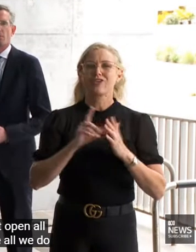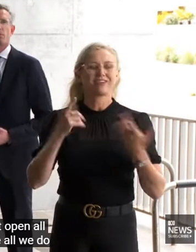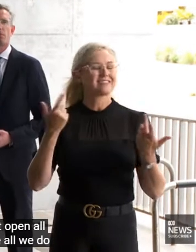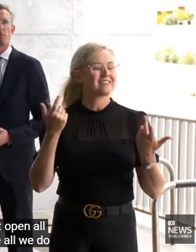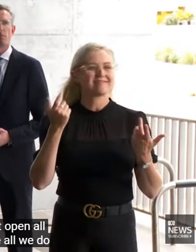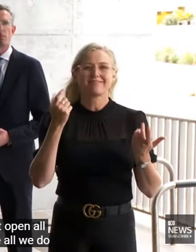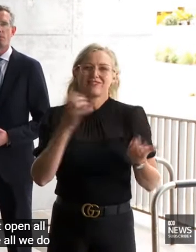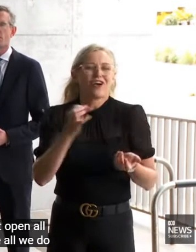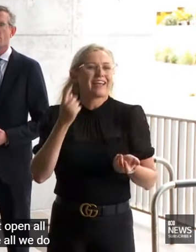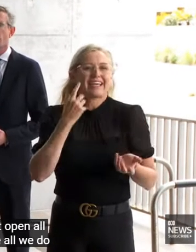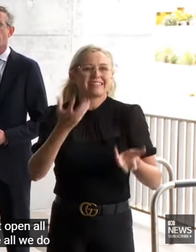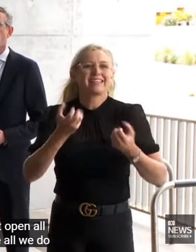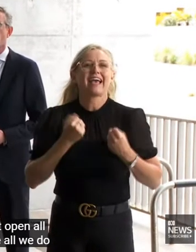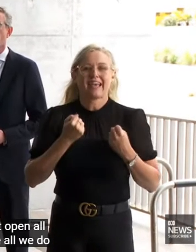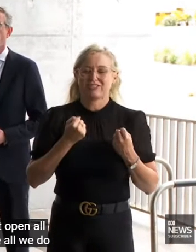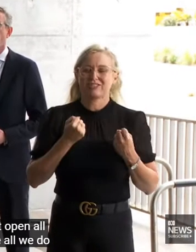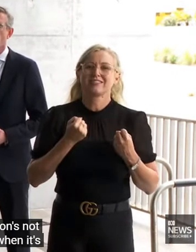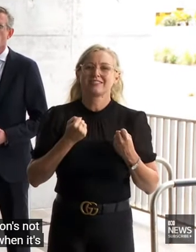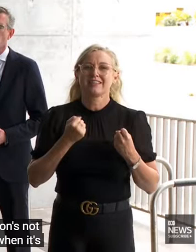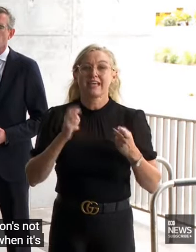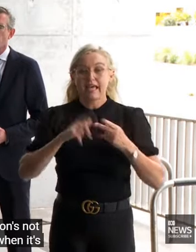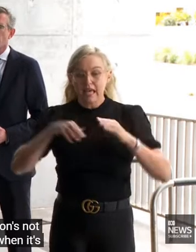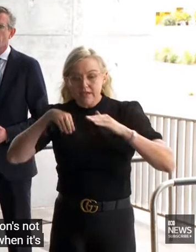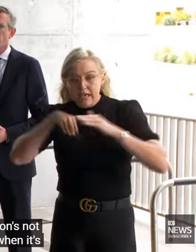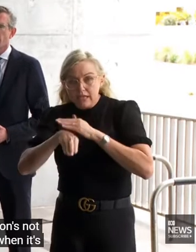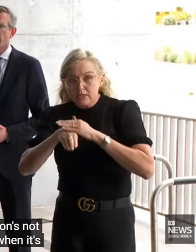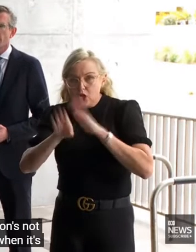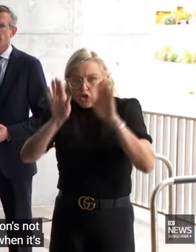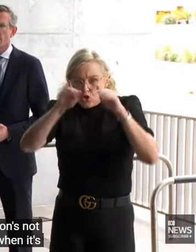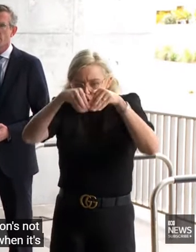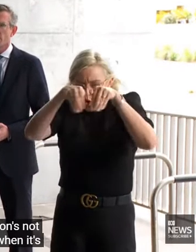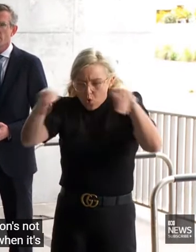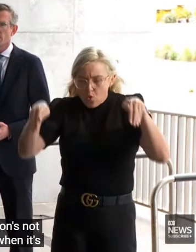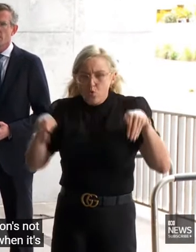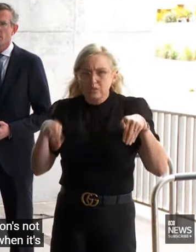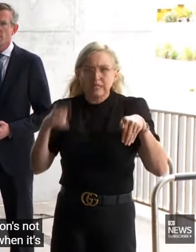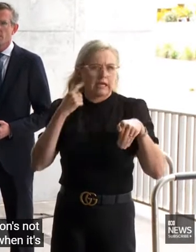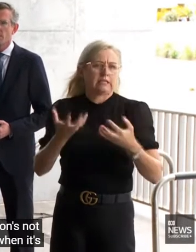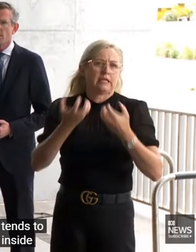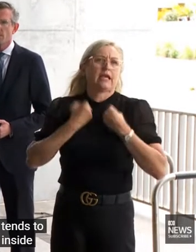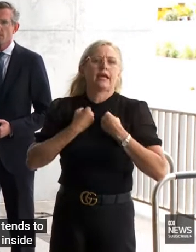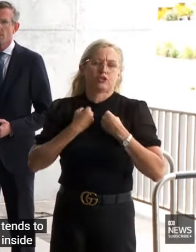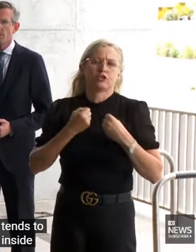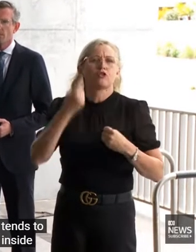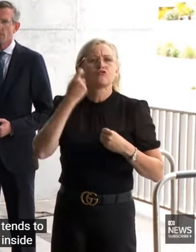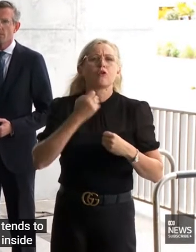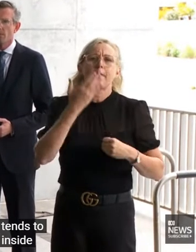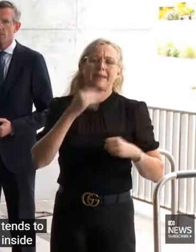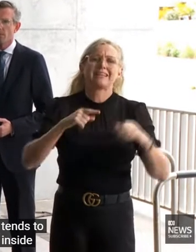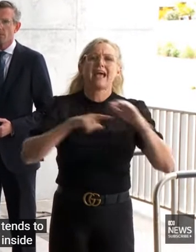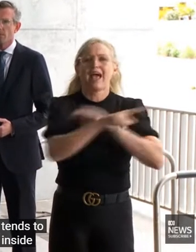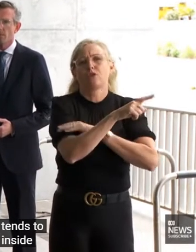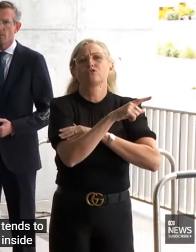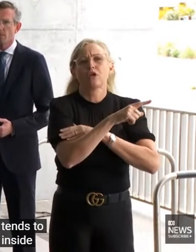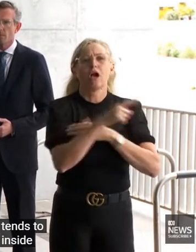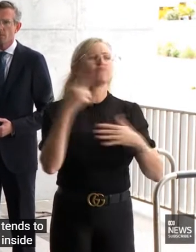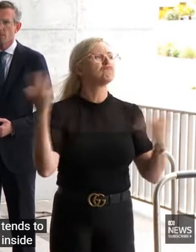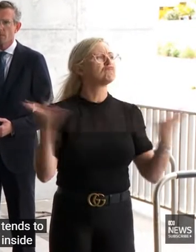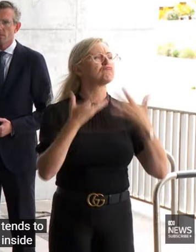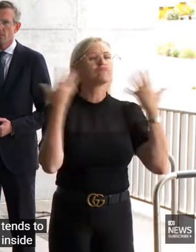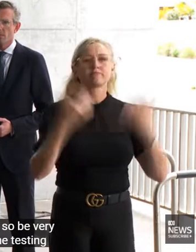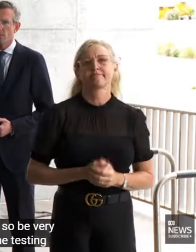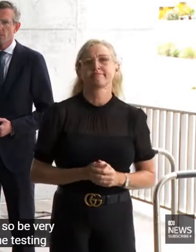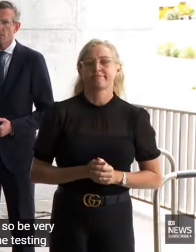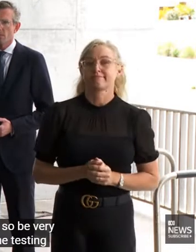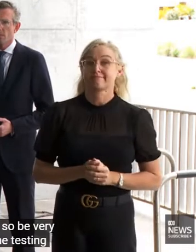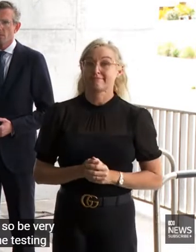air. It tends to get us when we're inside in closed environments, so be very cautious. Obviously the testing is a bit of an